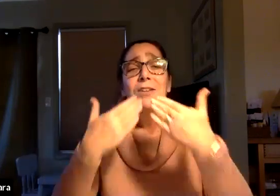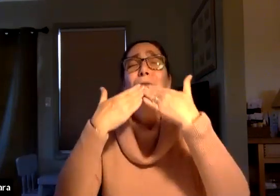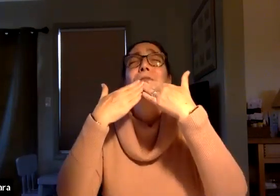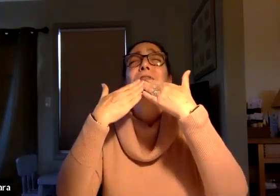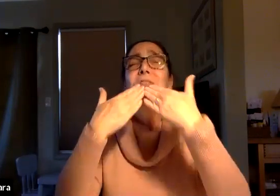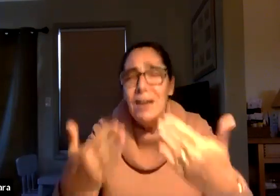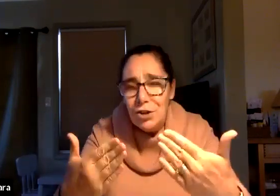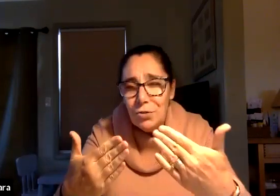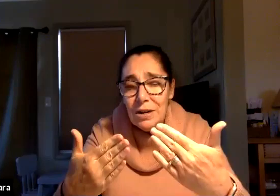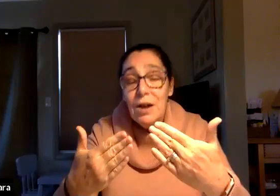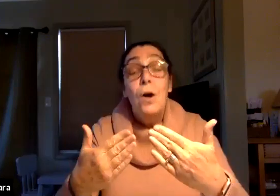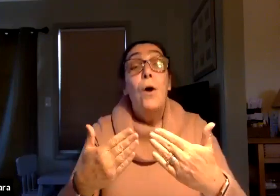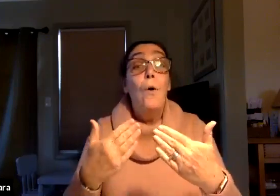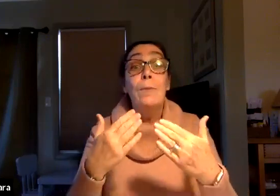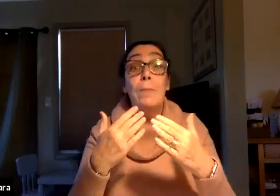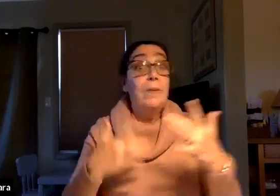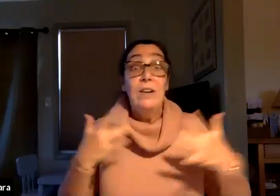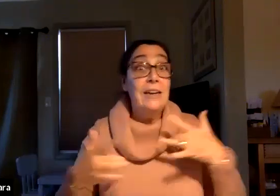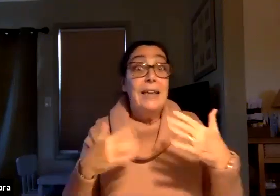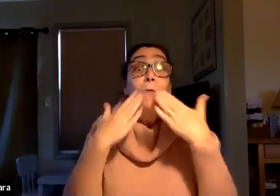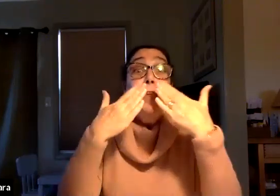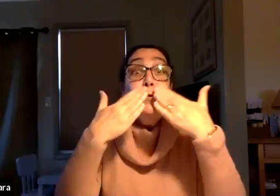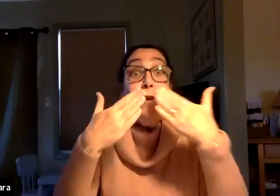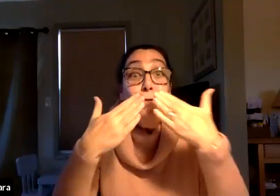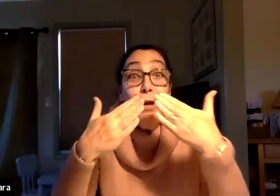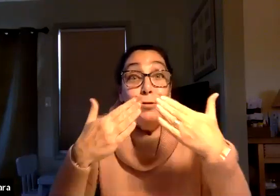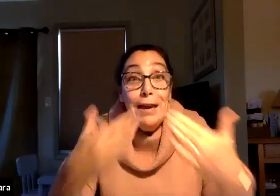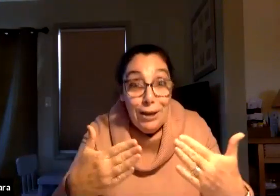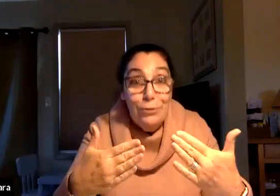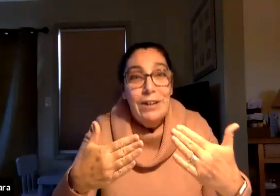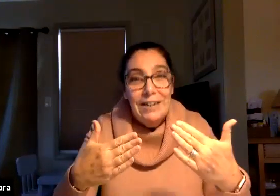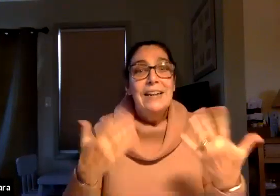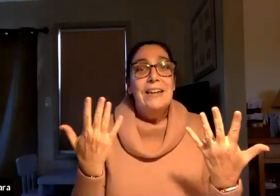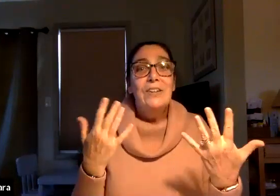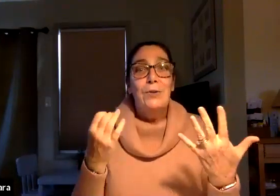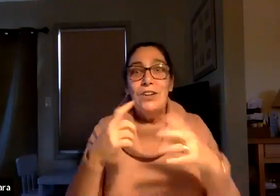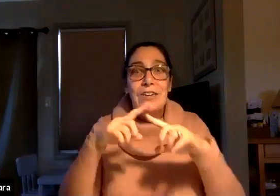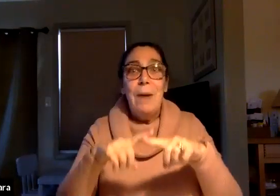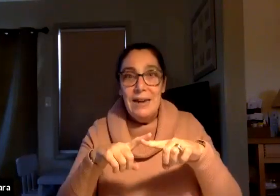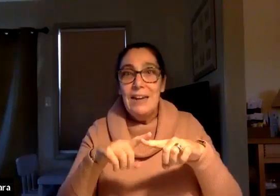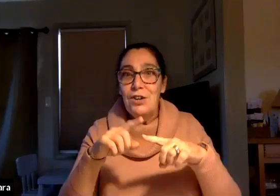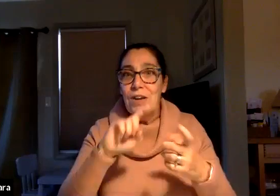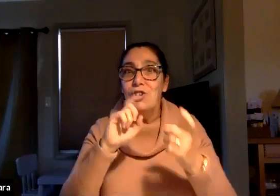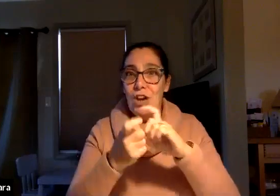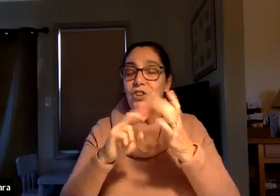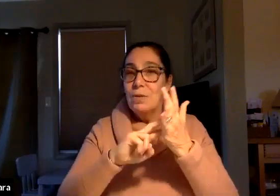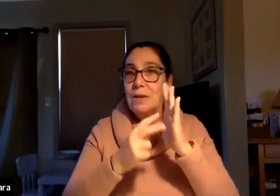Oh, thank you. Or you might be really excited. Oh, thank you, thank you, thank you, thank you. So just depending, you can change the